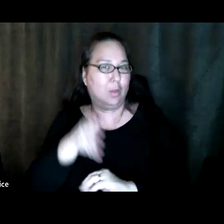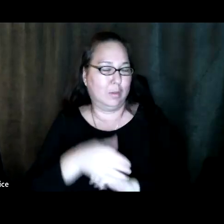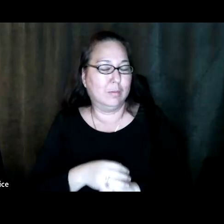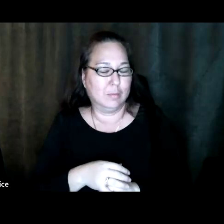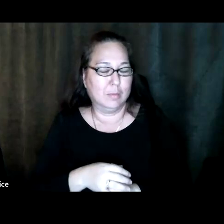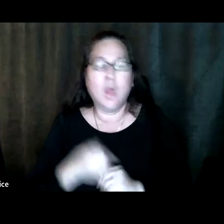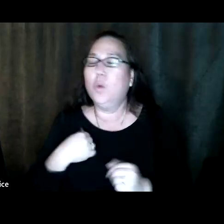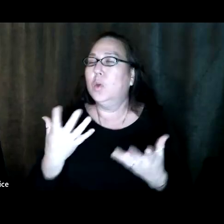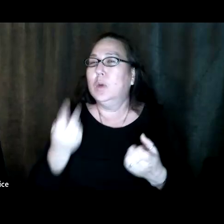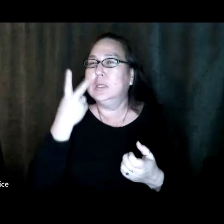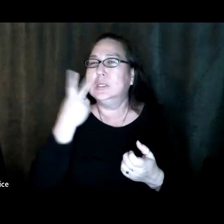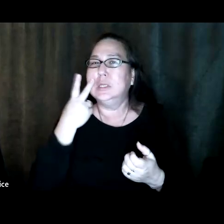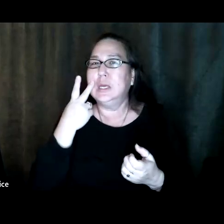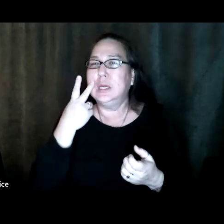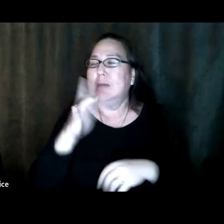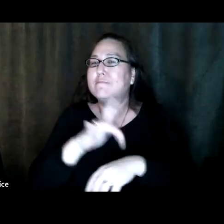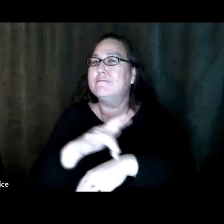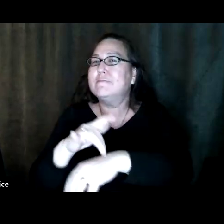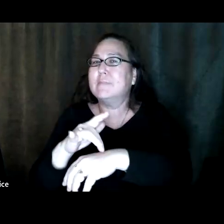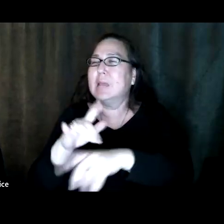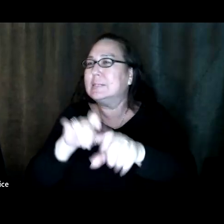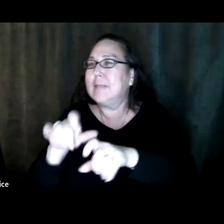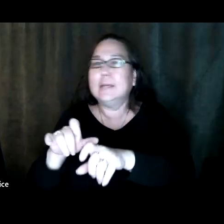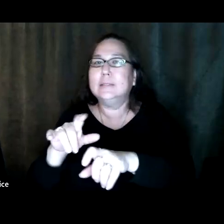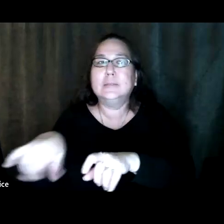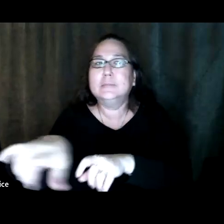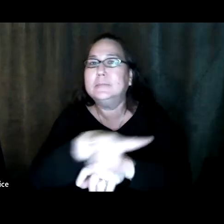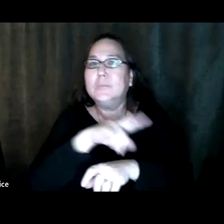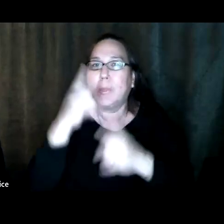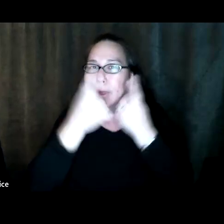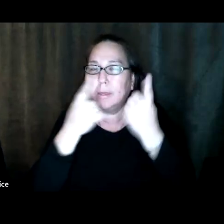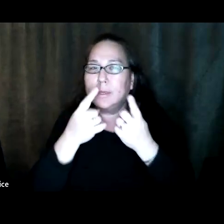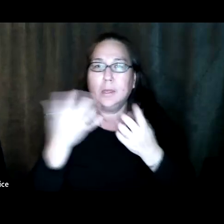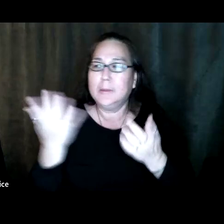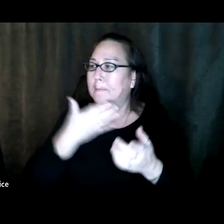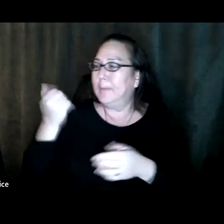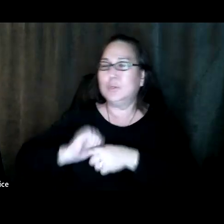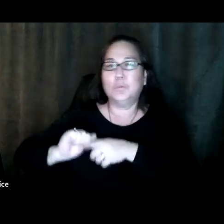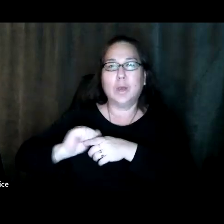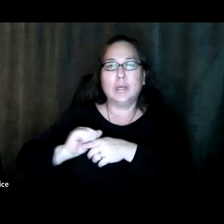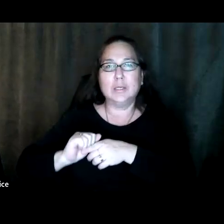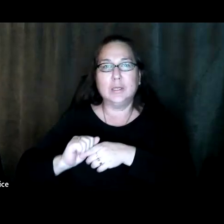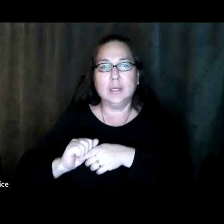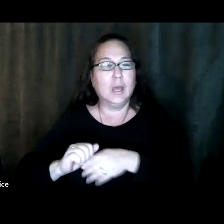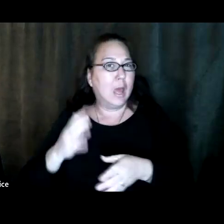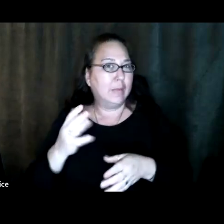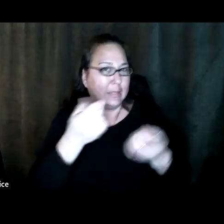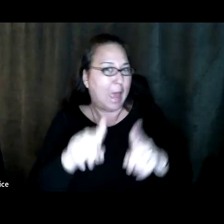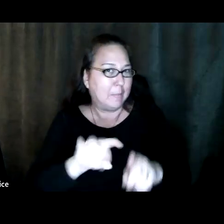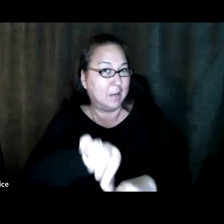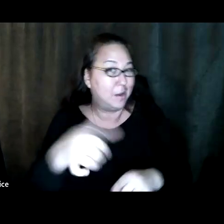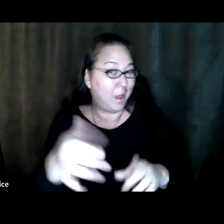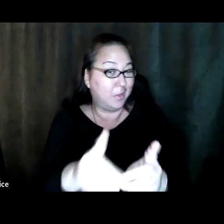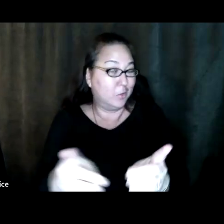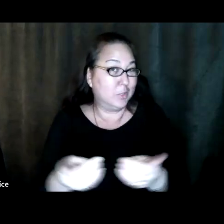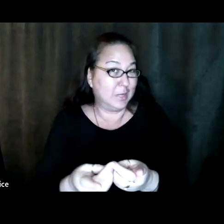to see what the state's thinking, what kind of guidance might be out there, what's the best practice that is happening in other districts like